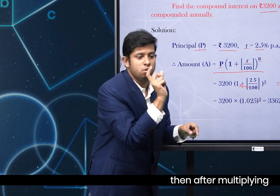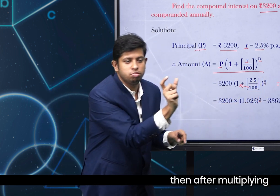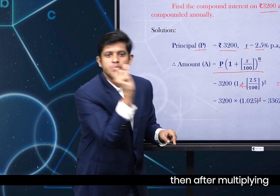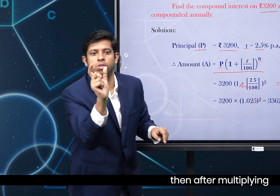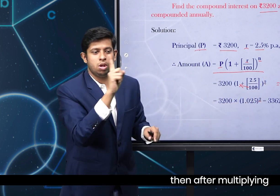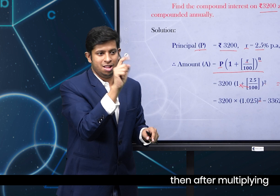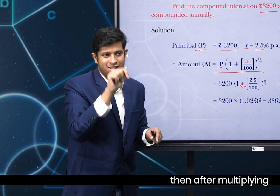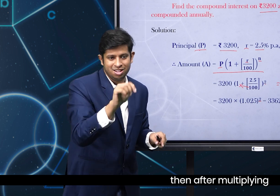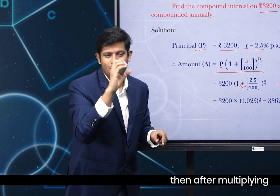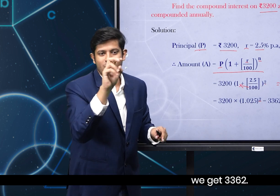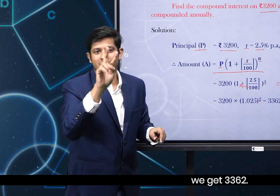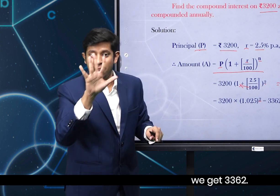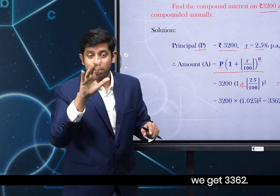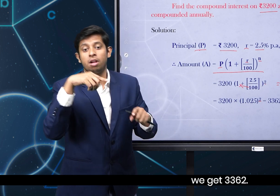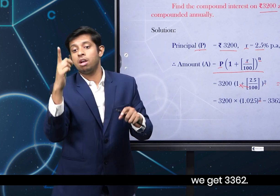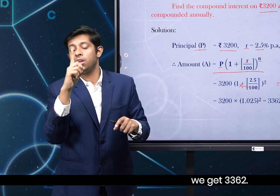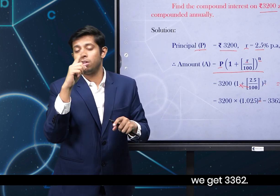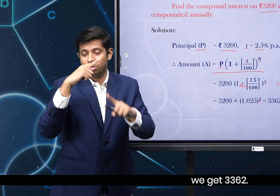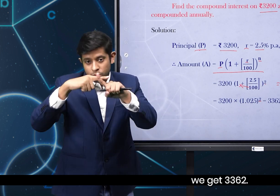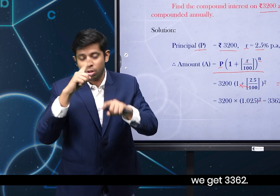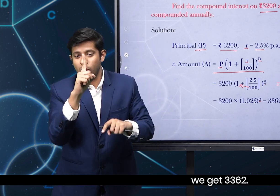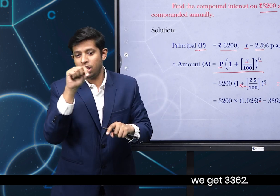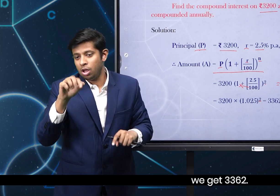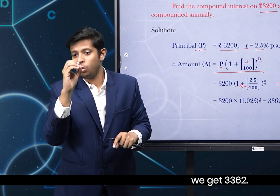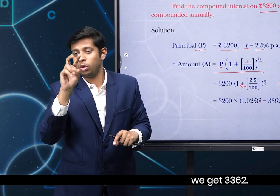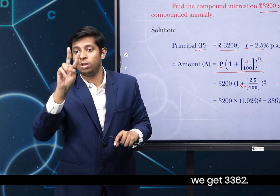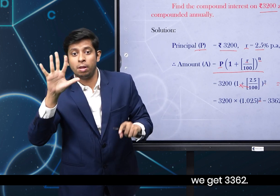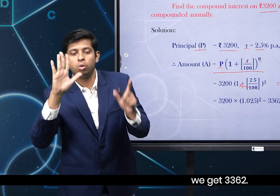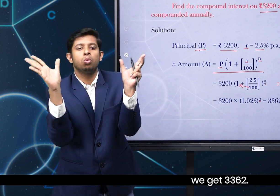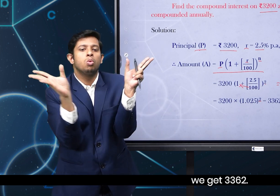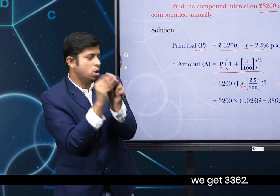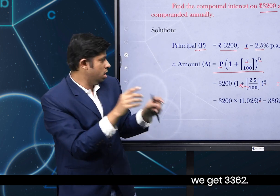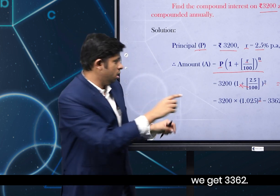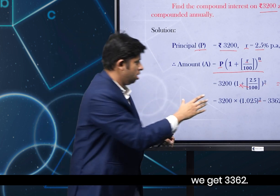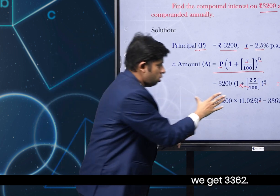Then after multiplying, we get 3362.